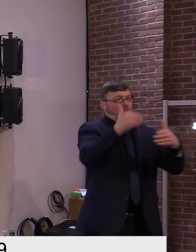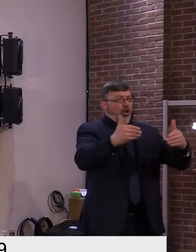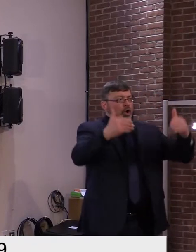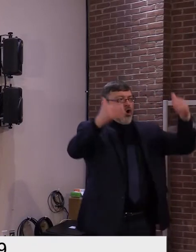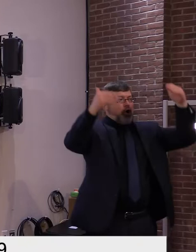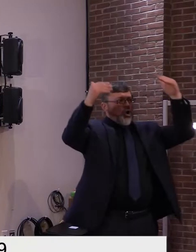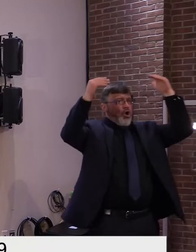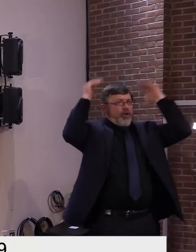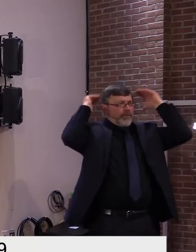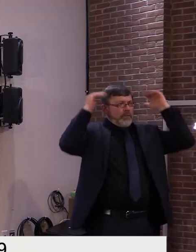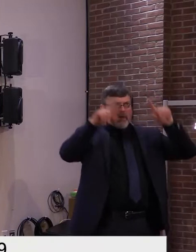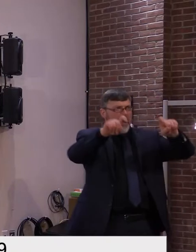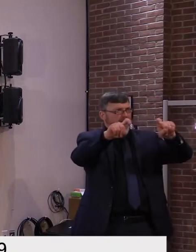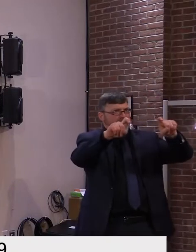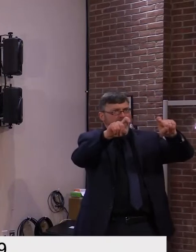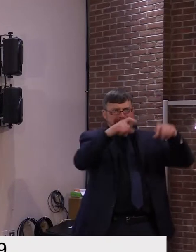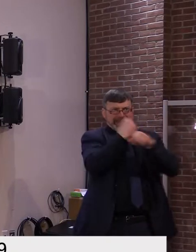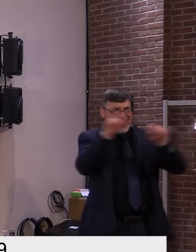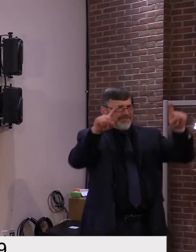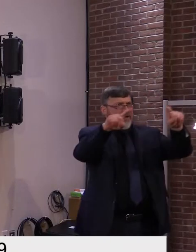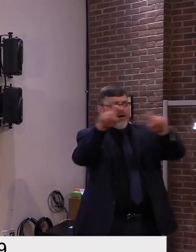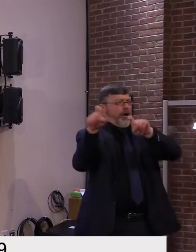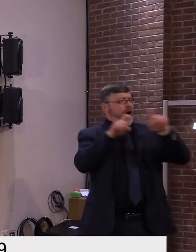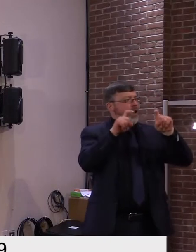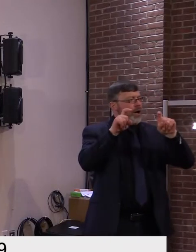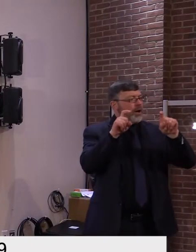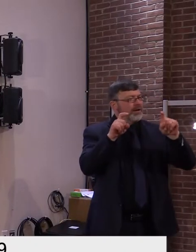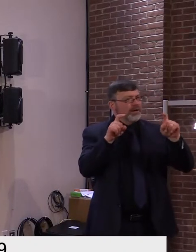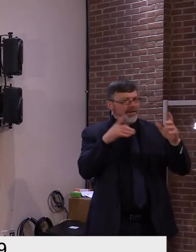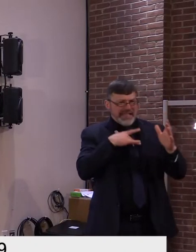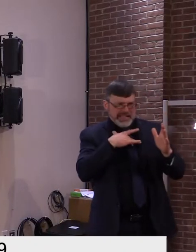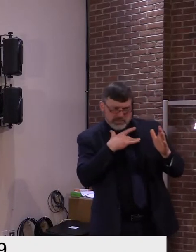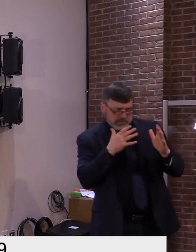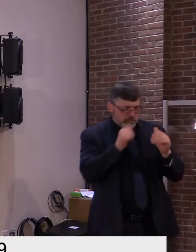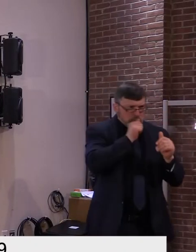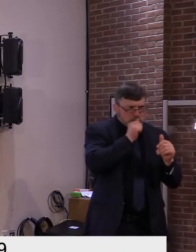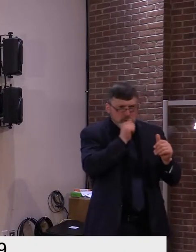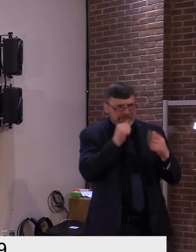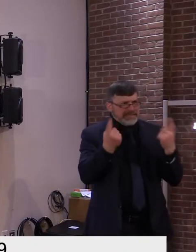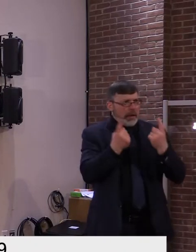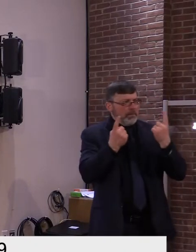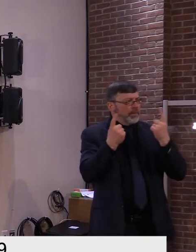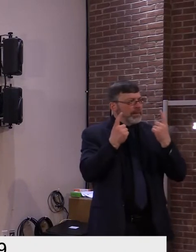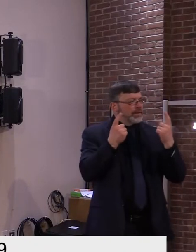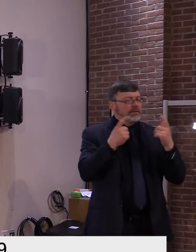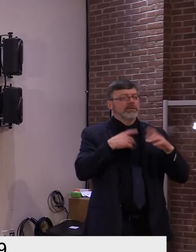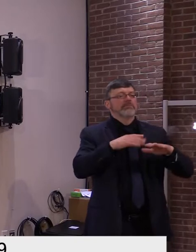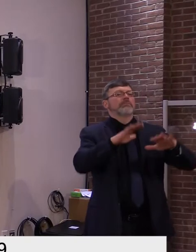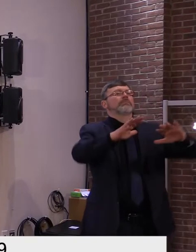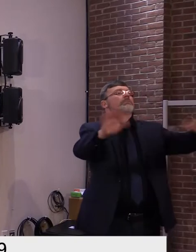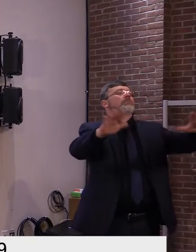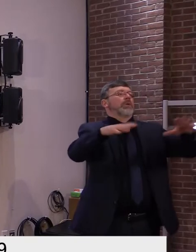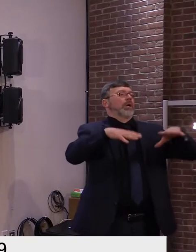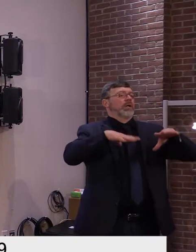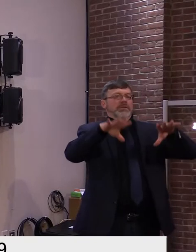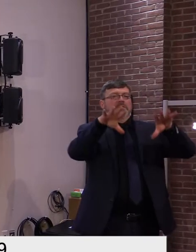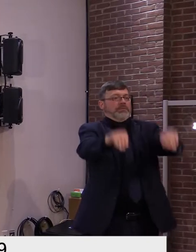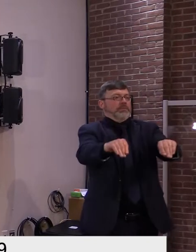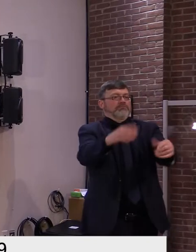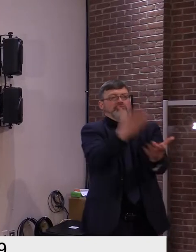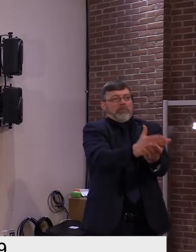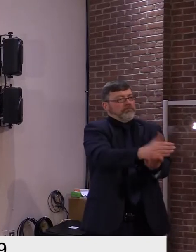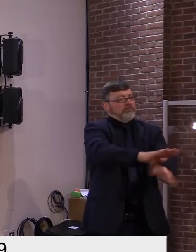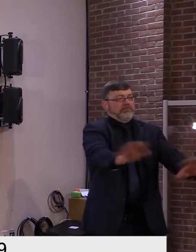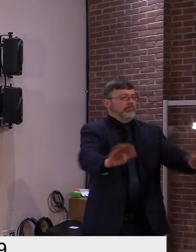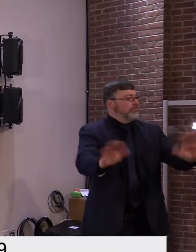product, which is far from the truth. And I think the experience that's occurred with it over the course of time has